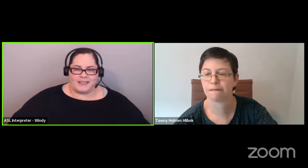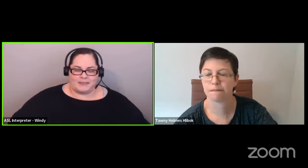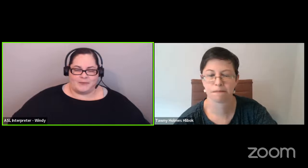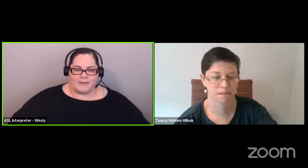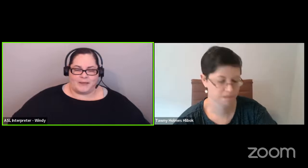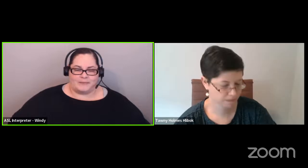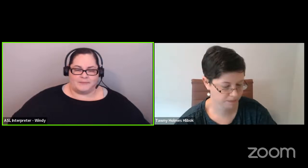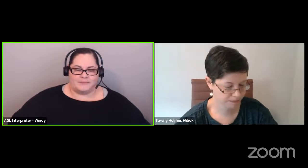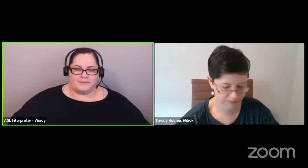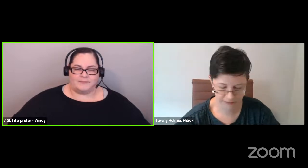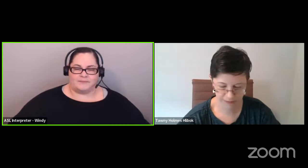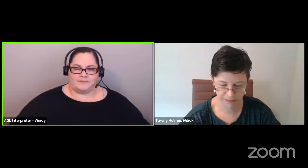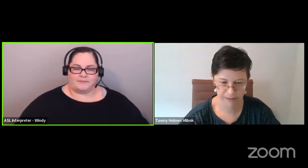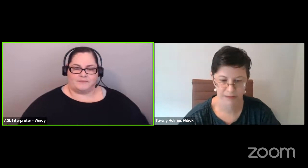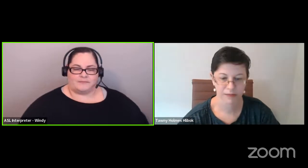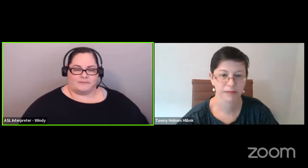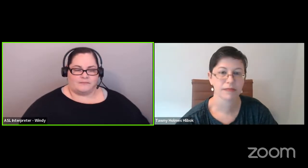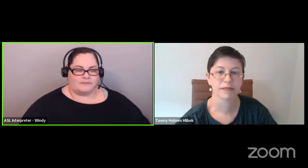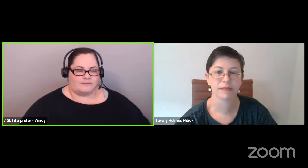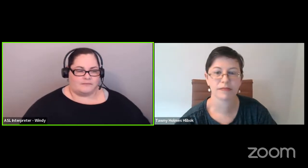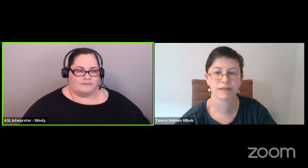30 seconds. I'll be right back.